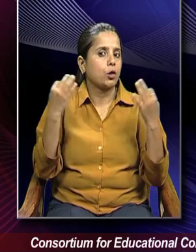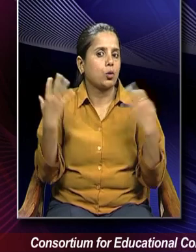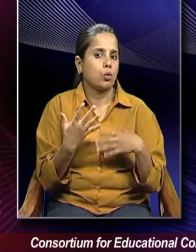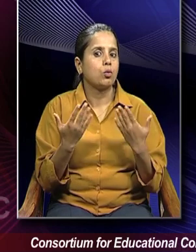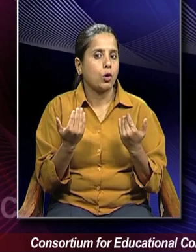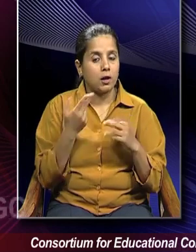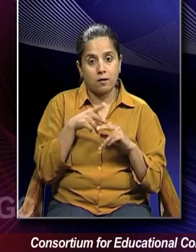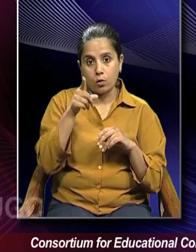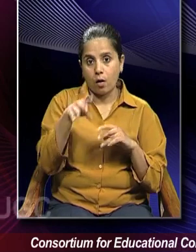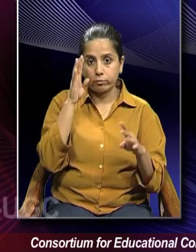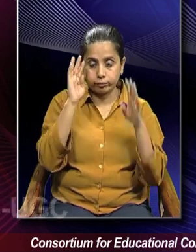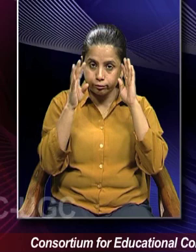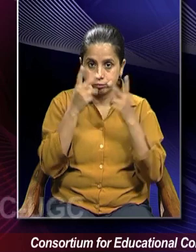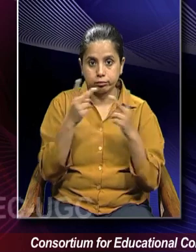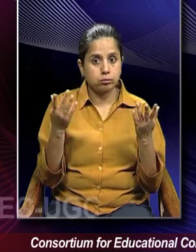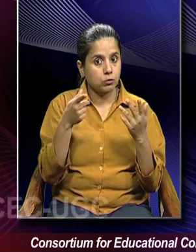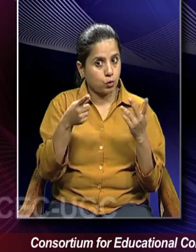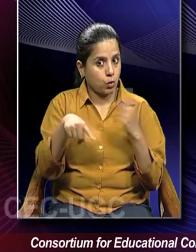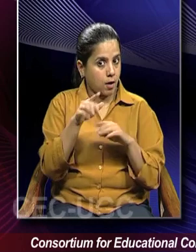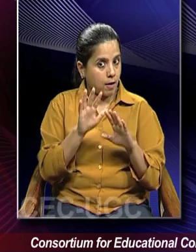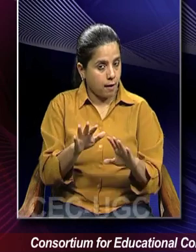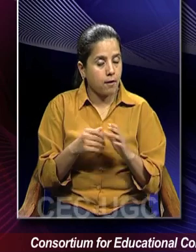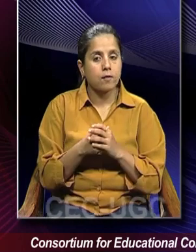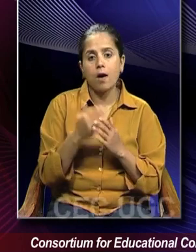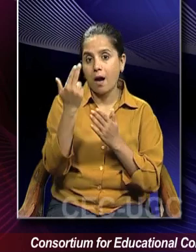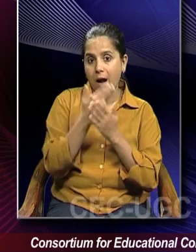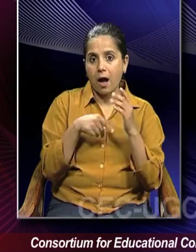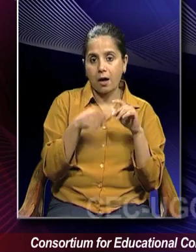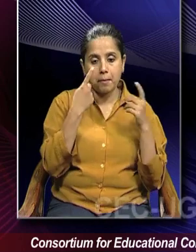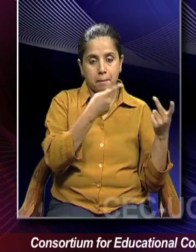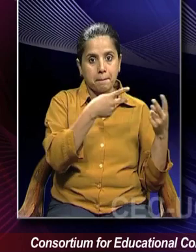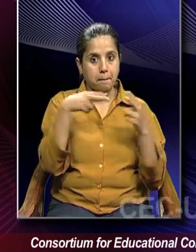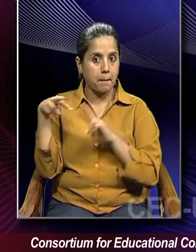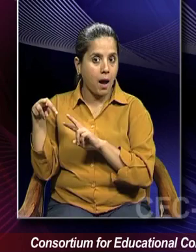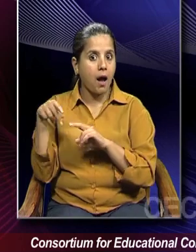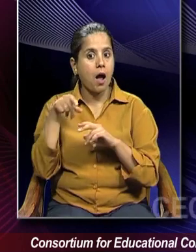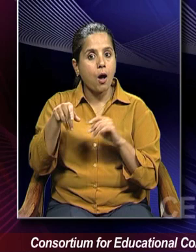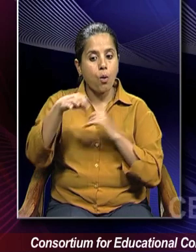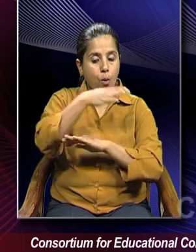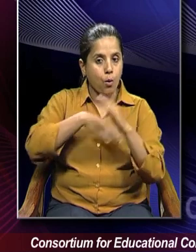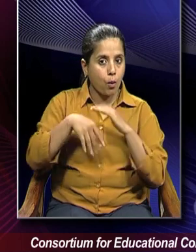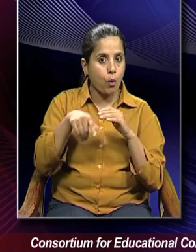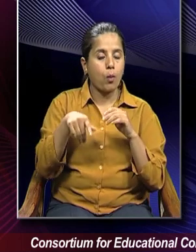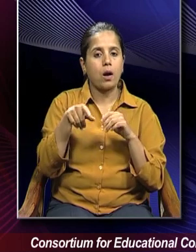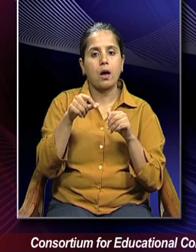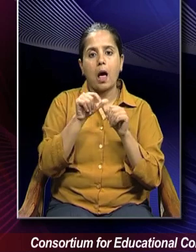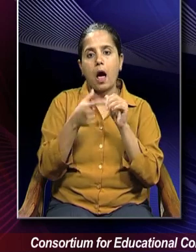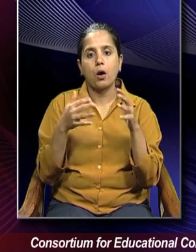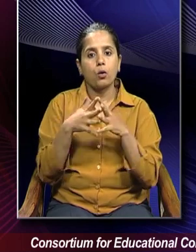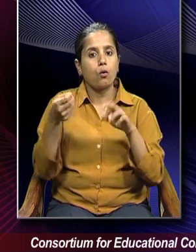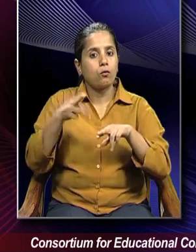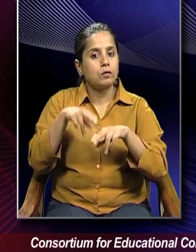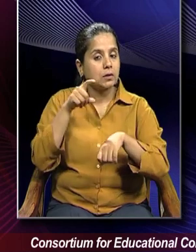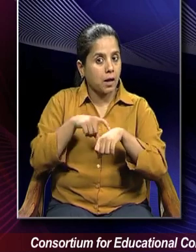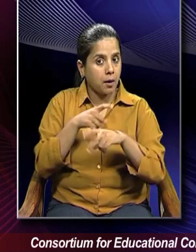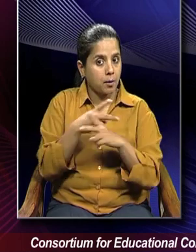have creativity with you. And the art of reversing an organization's arrow of time is